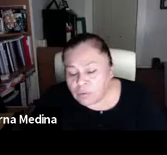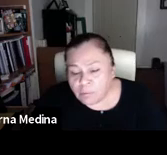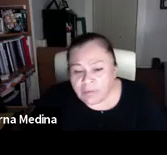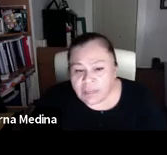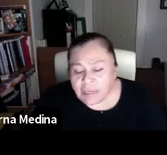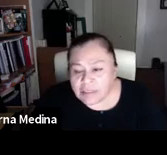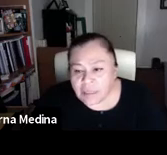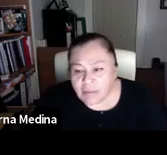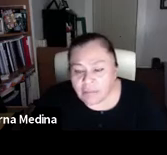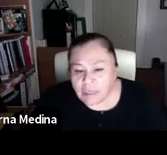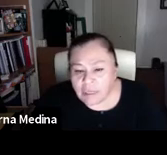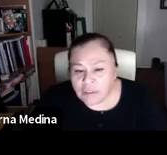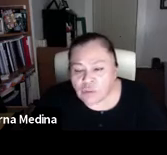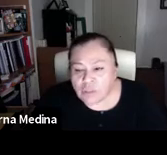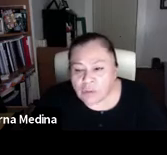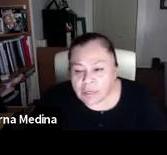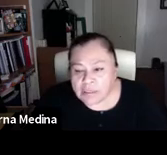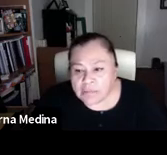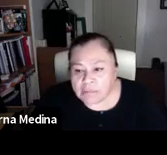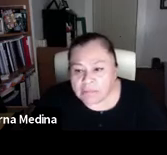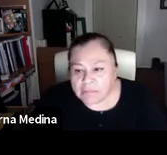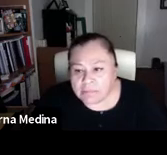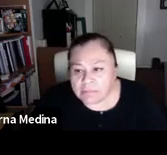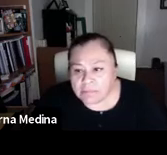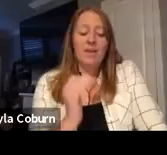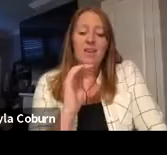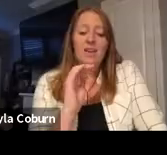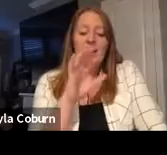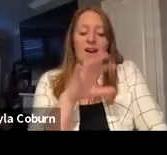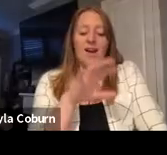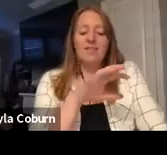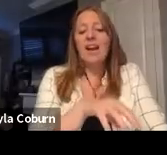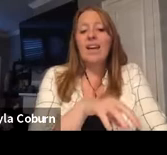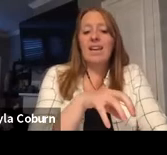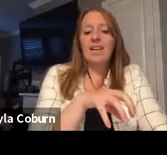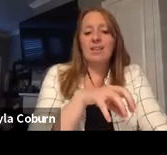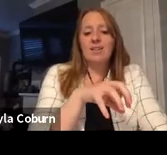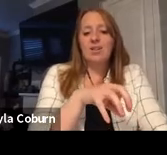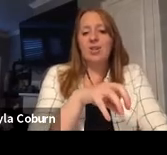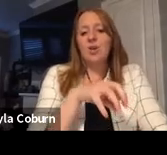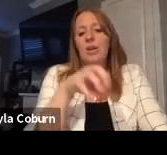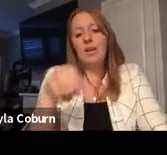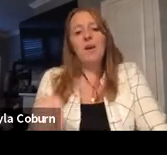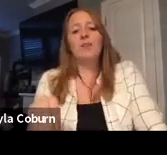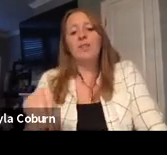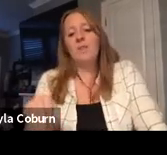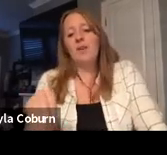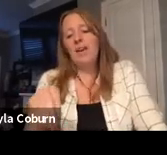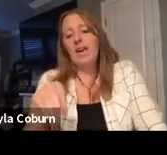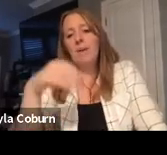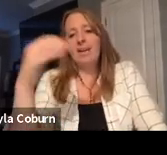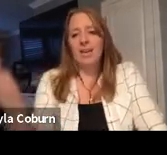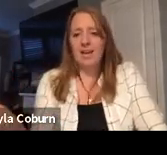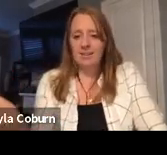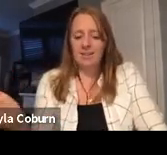pero prefería las instrucciones verbales. But then us signing showed him how to